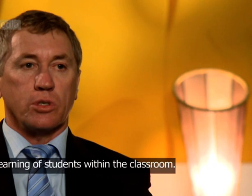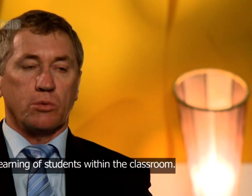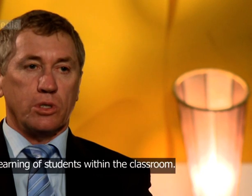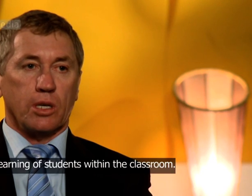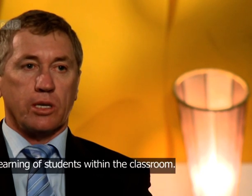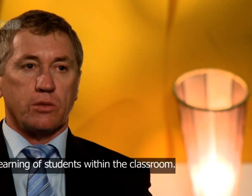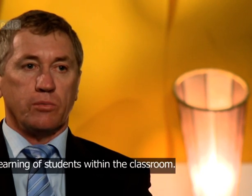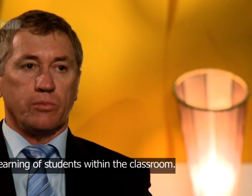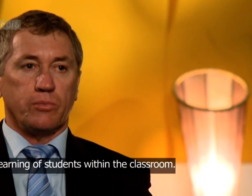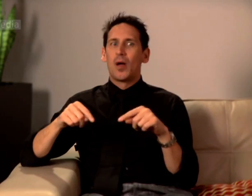within the classroom.